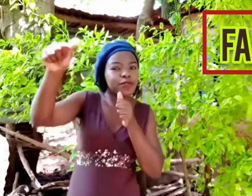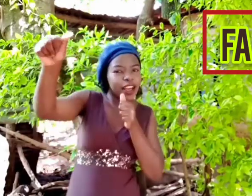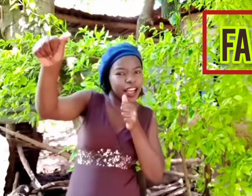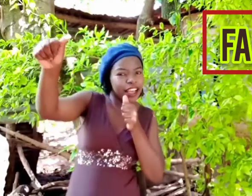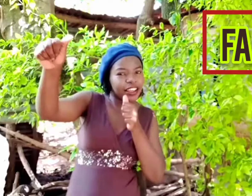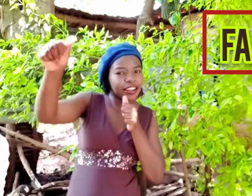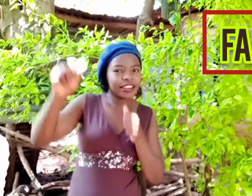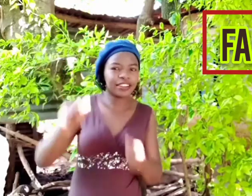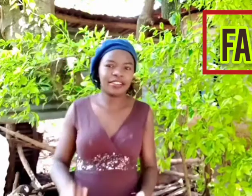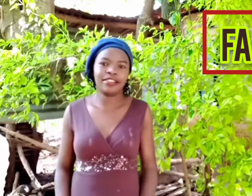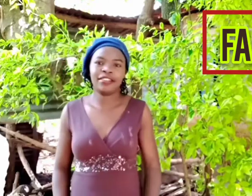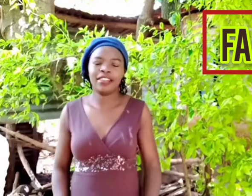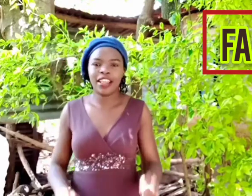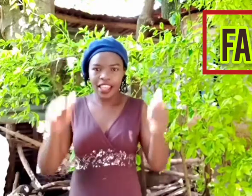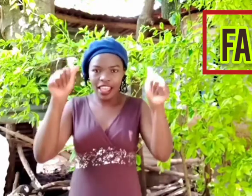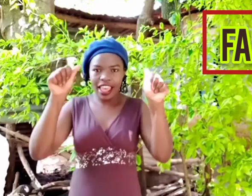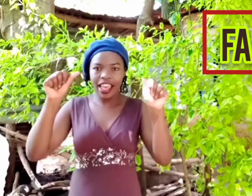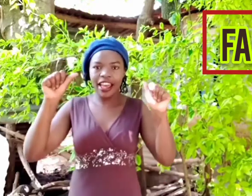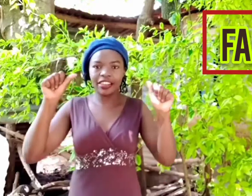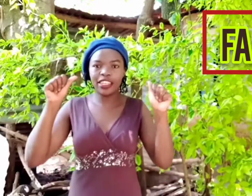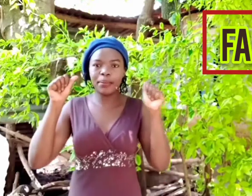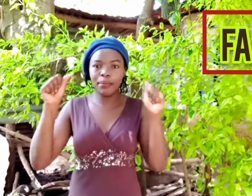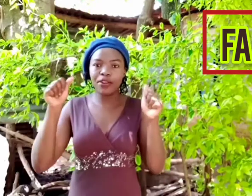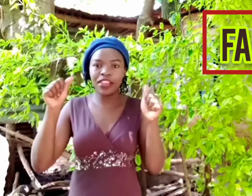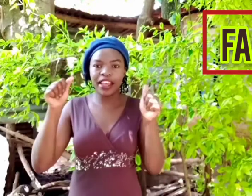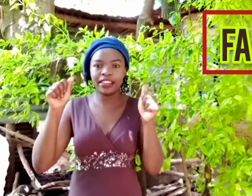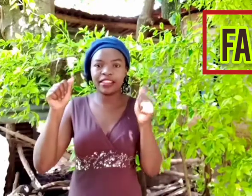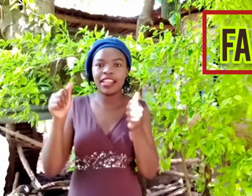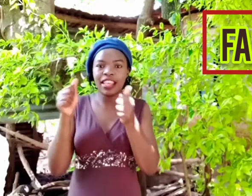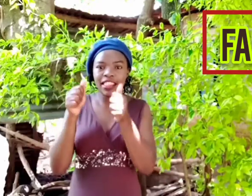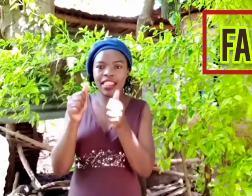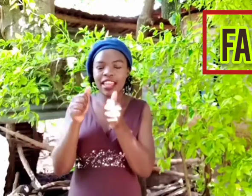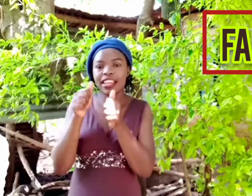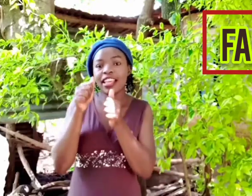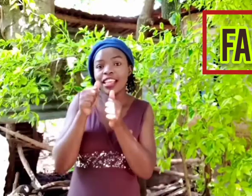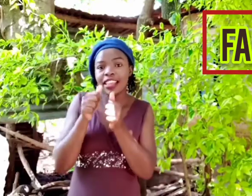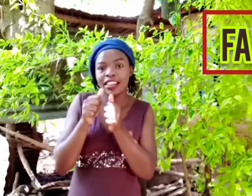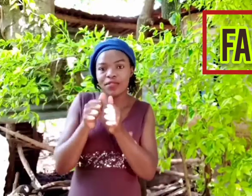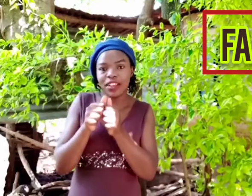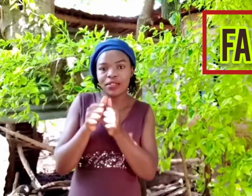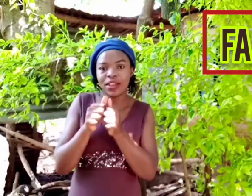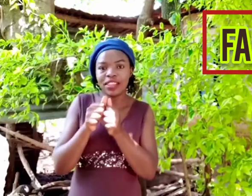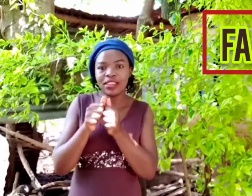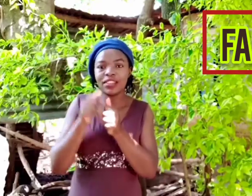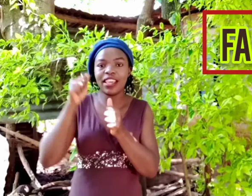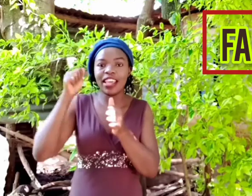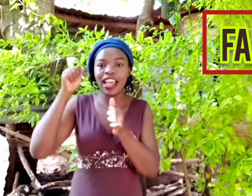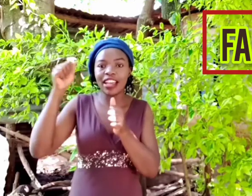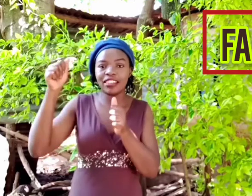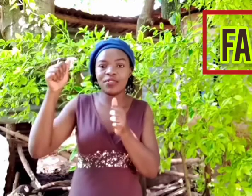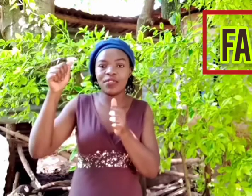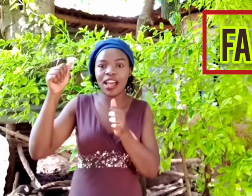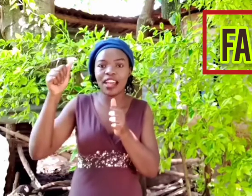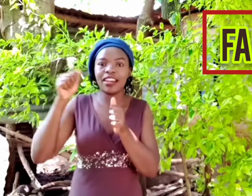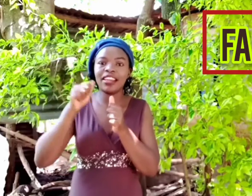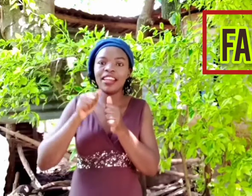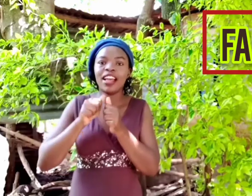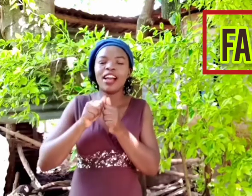Far. A hand shape, both hands. Then the first one, the active hand